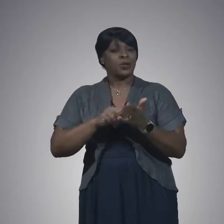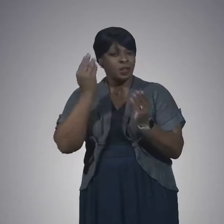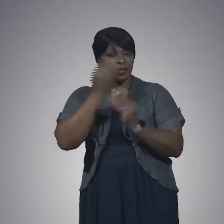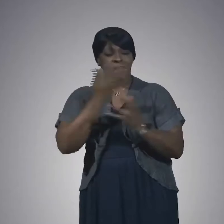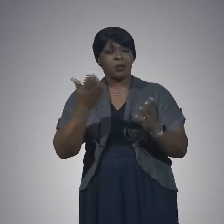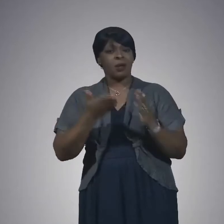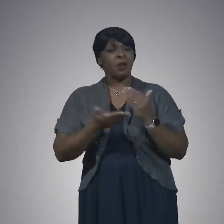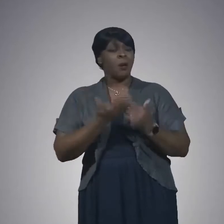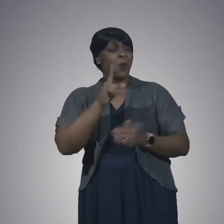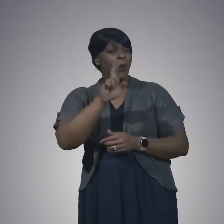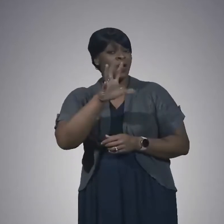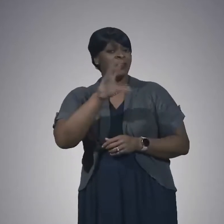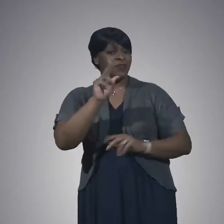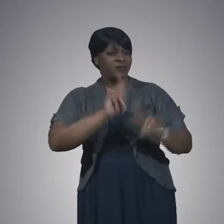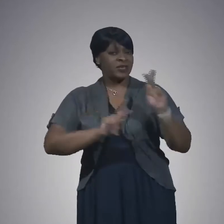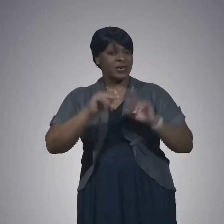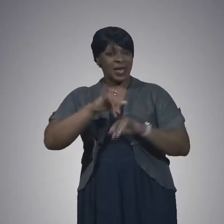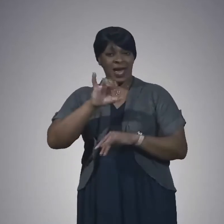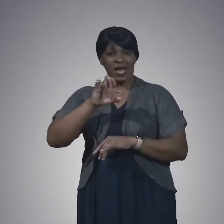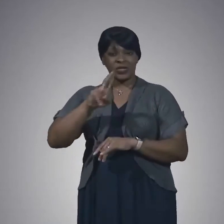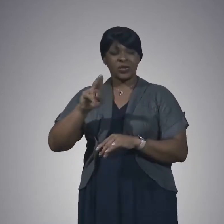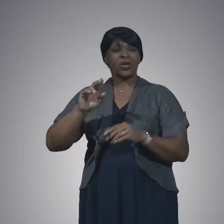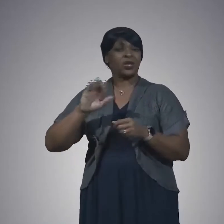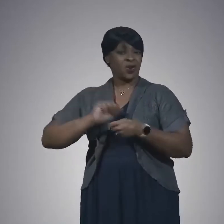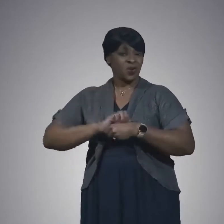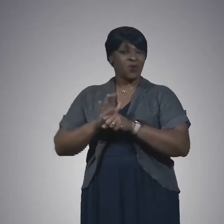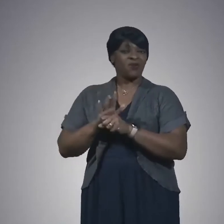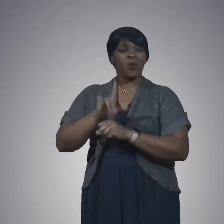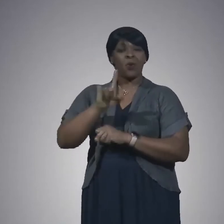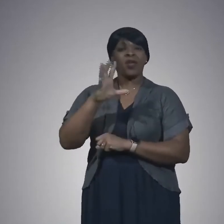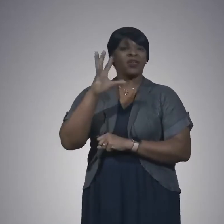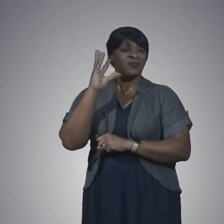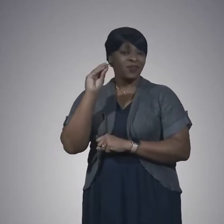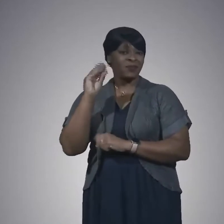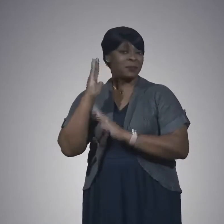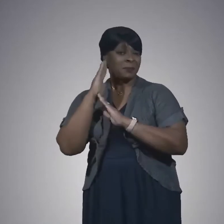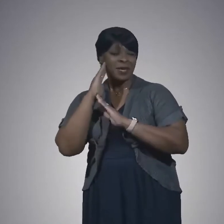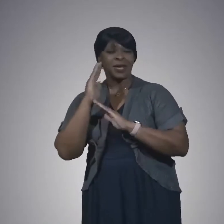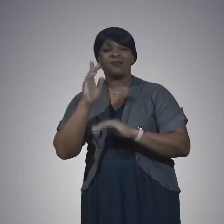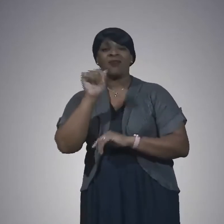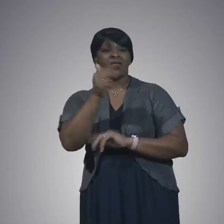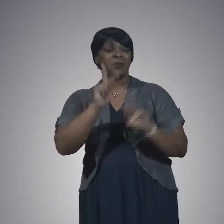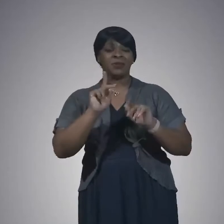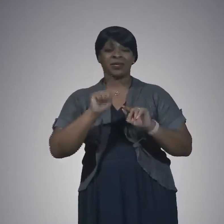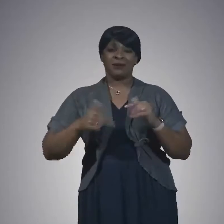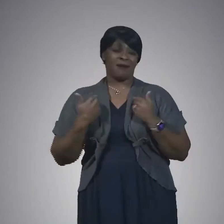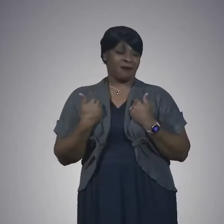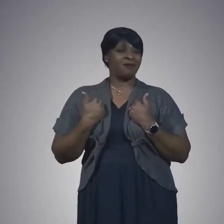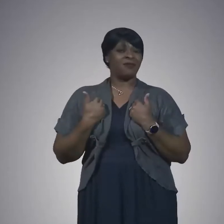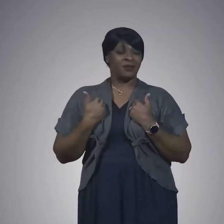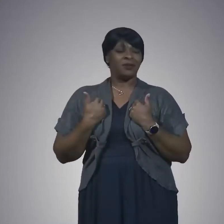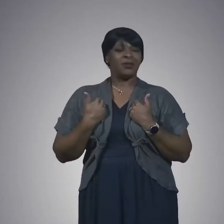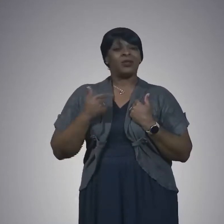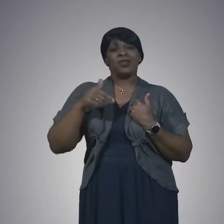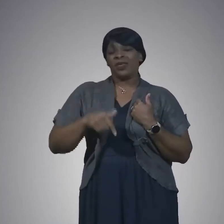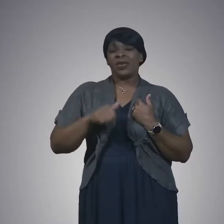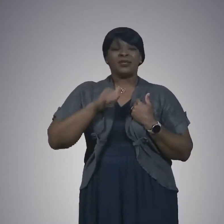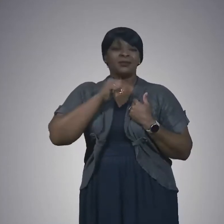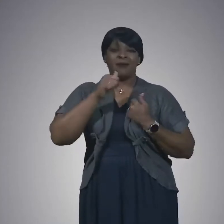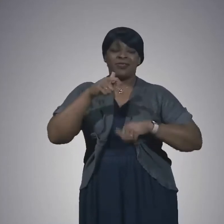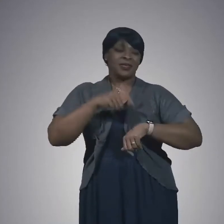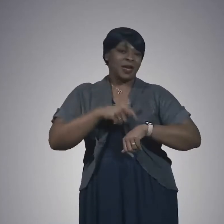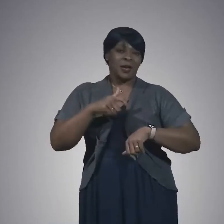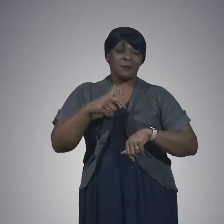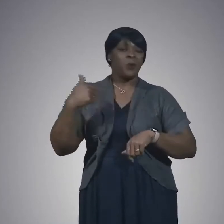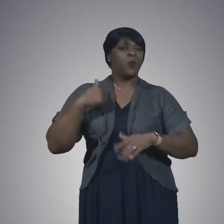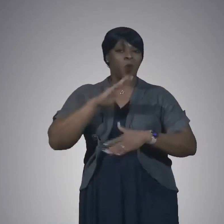almost 150 people in the ICU with COVID is 150 beds we don't have for other people. And so this is not the time. We